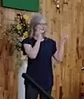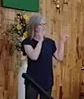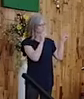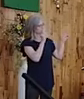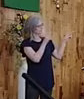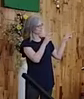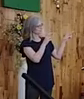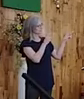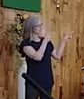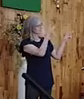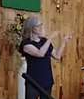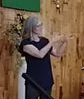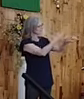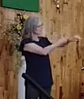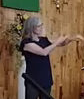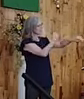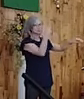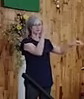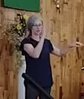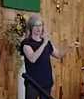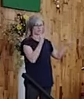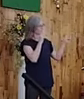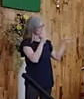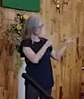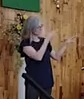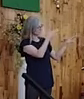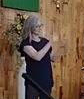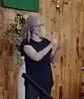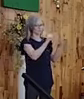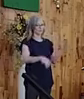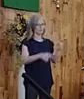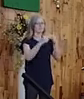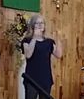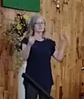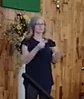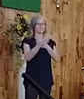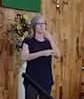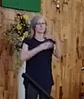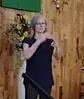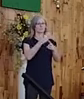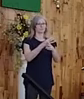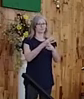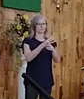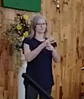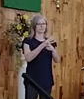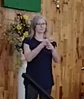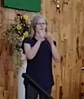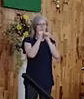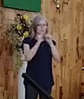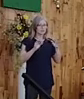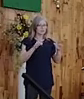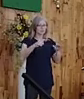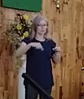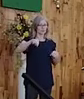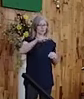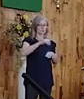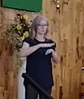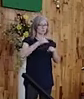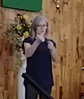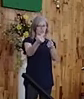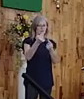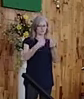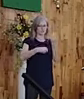Behold the Lamb of God. Behold him who takes away the sins of the world. Blessed are those called